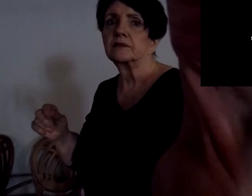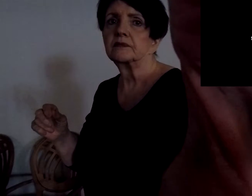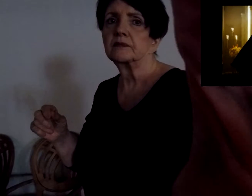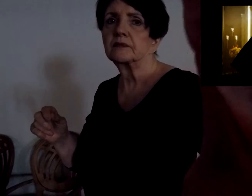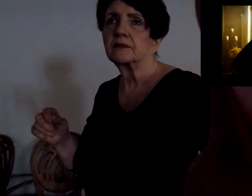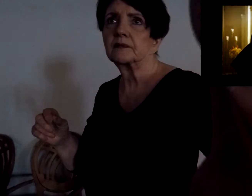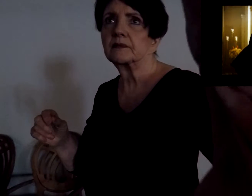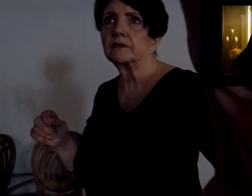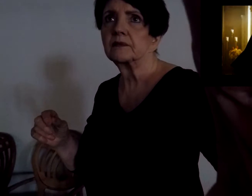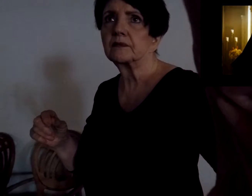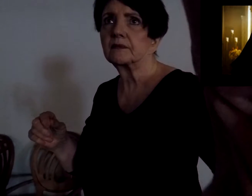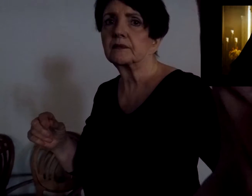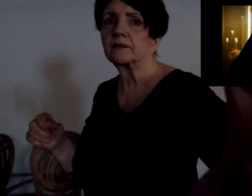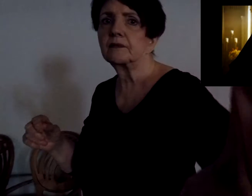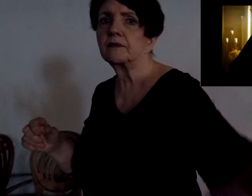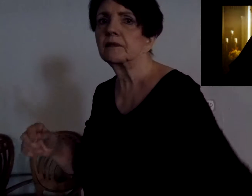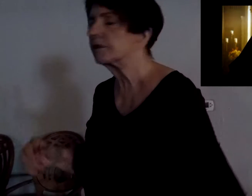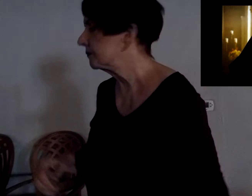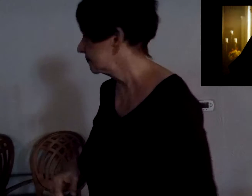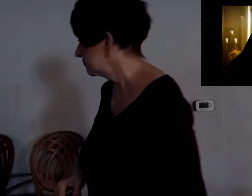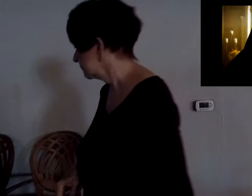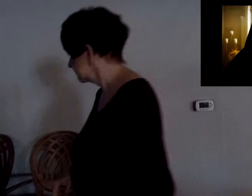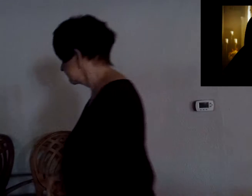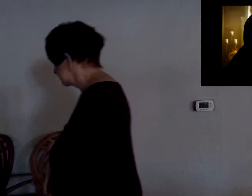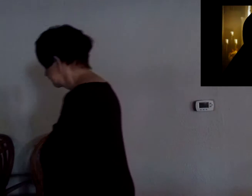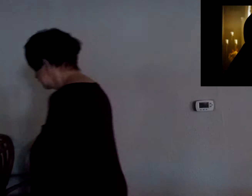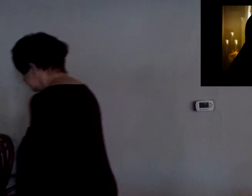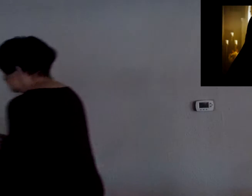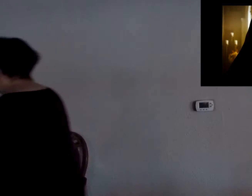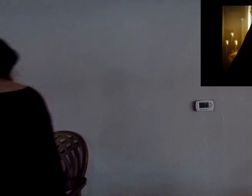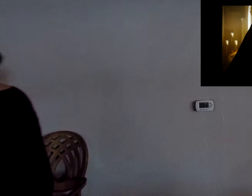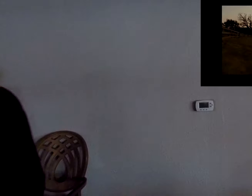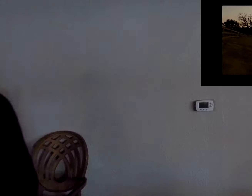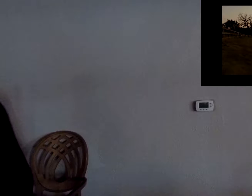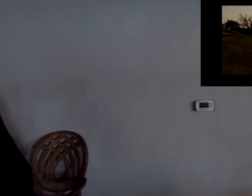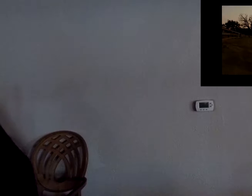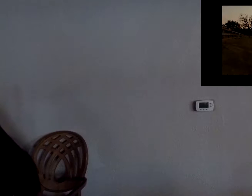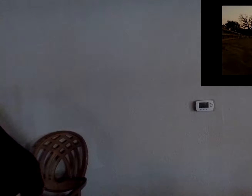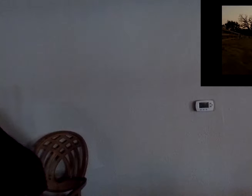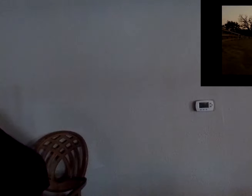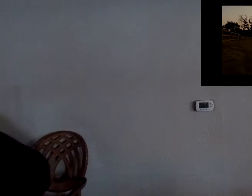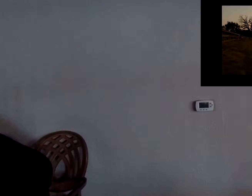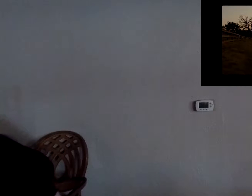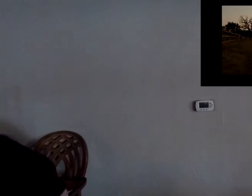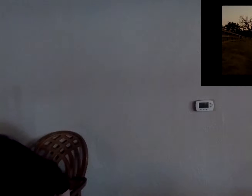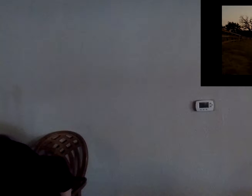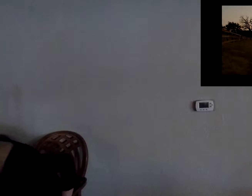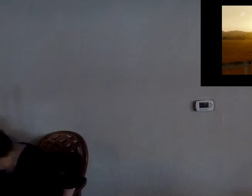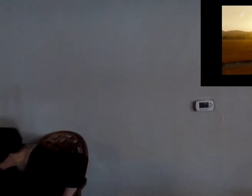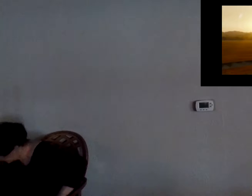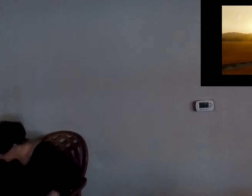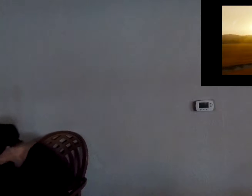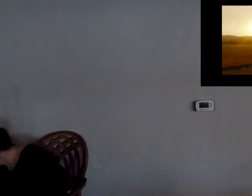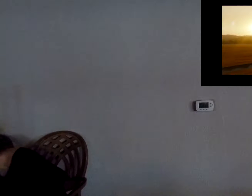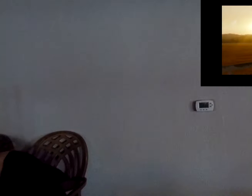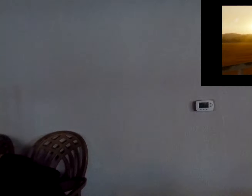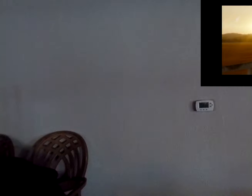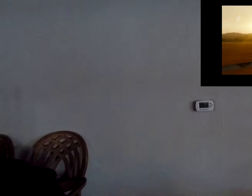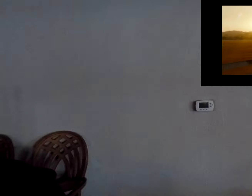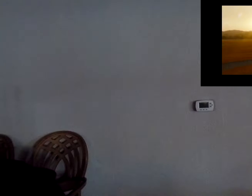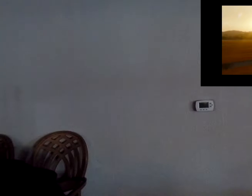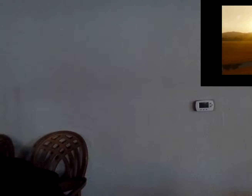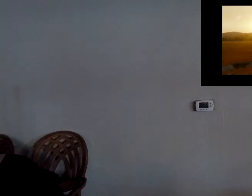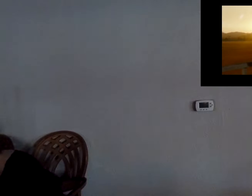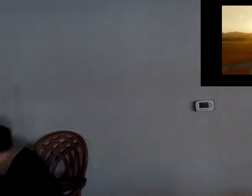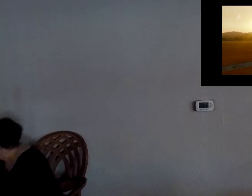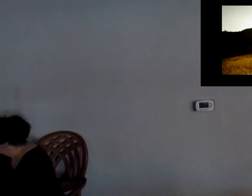Madonna Buter, an 86-year-old nun. Oh, sorry, sister. Sister Madonna Buter, 86 years old,